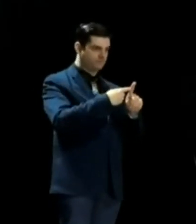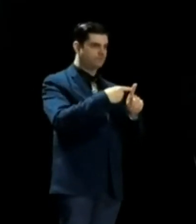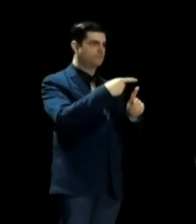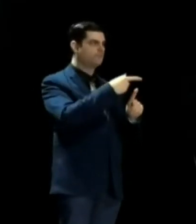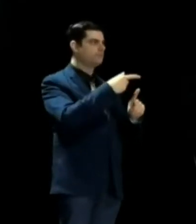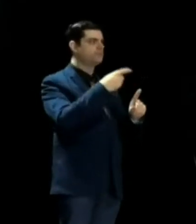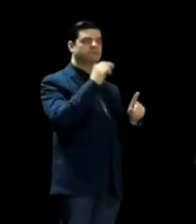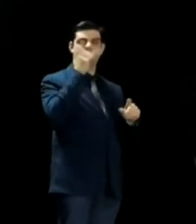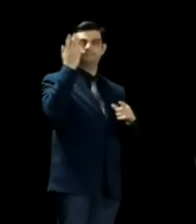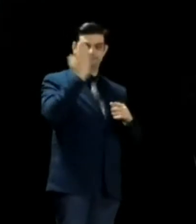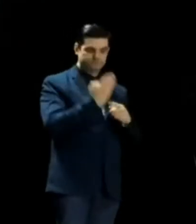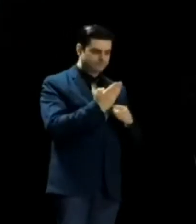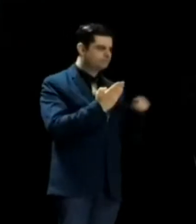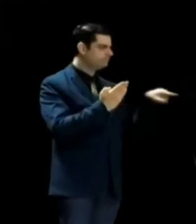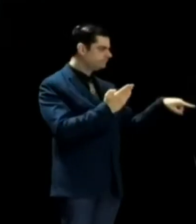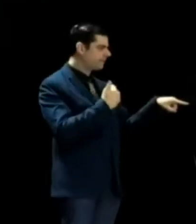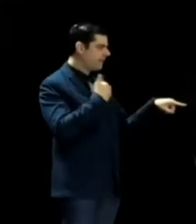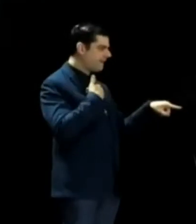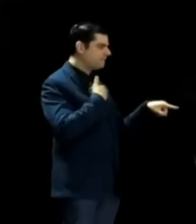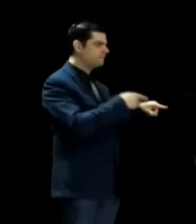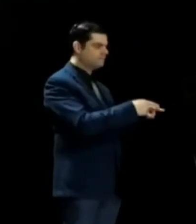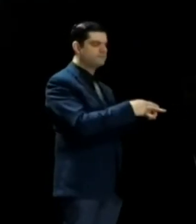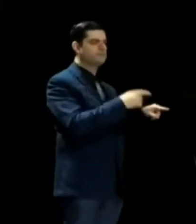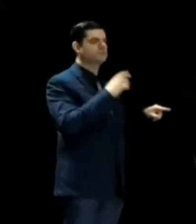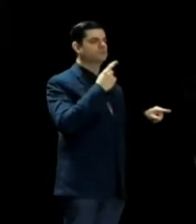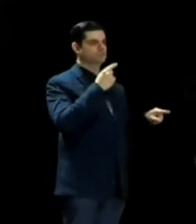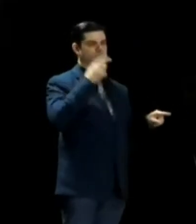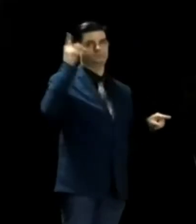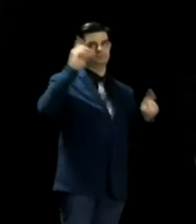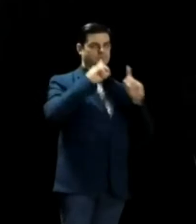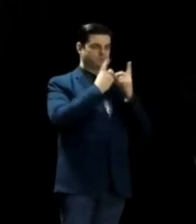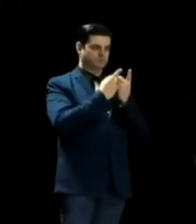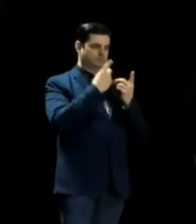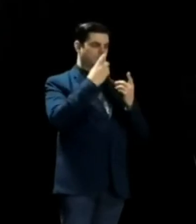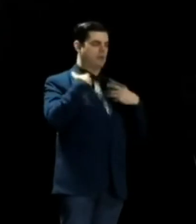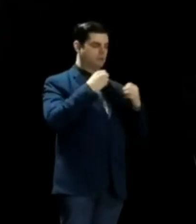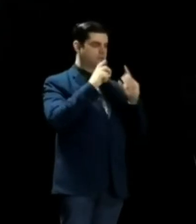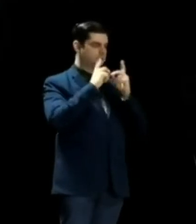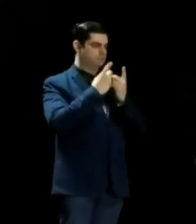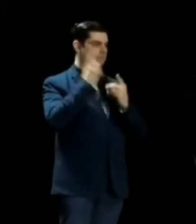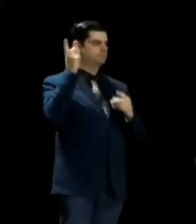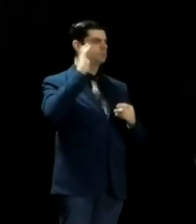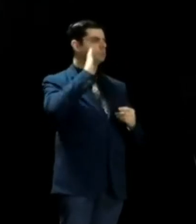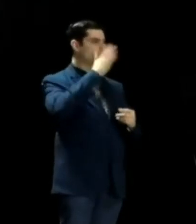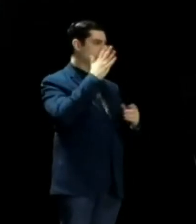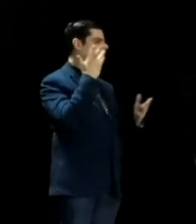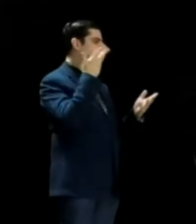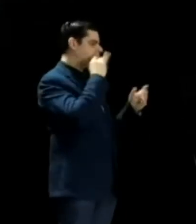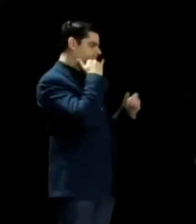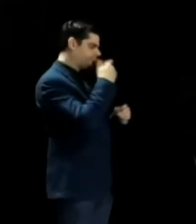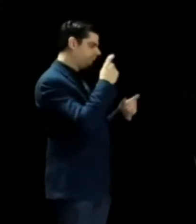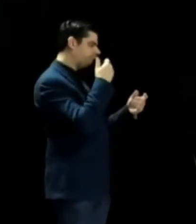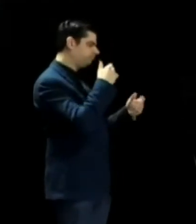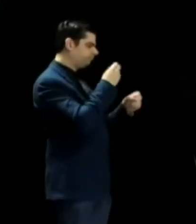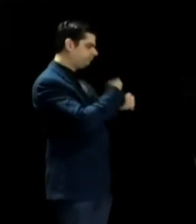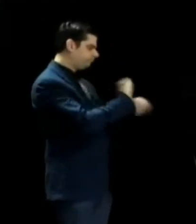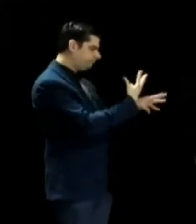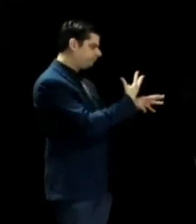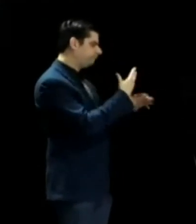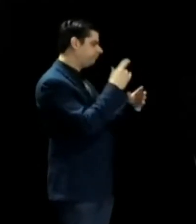begin an investigation into direct contacts that you have had since you've been symptomatic, potentially even the days before you had